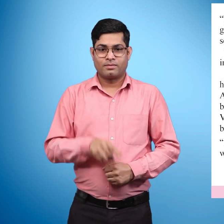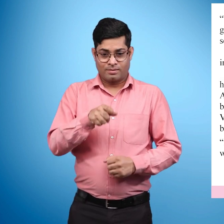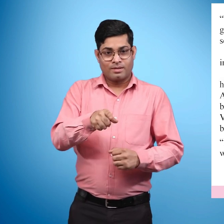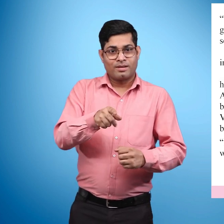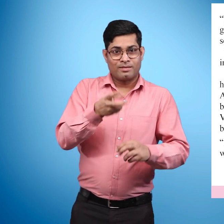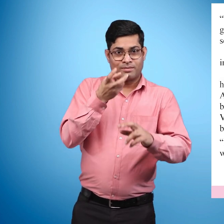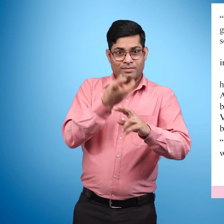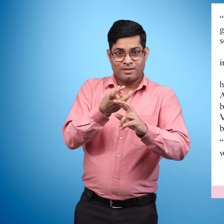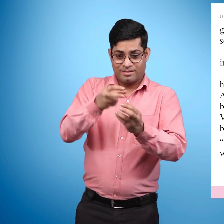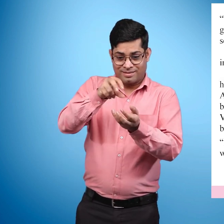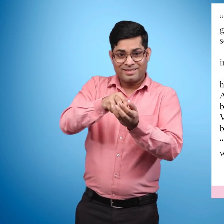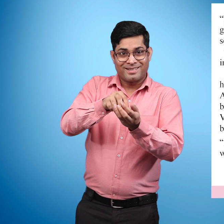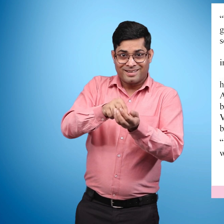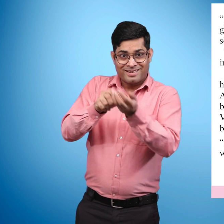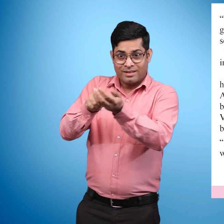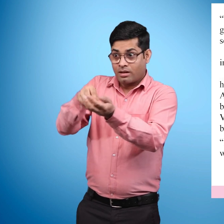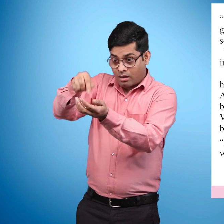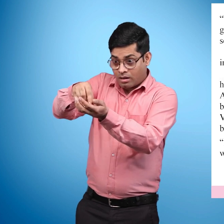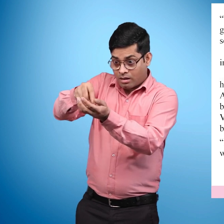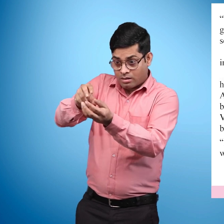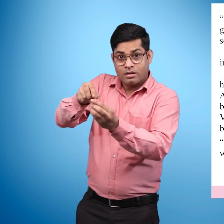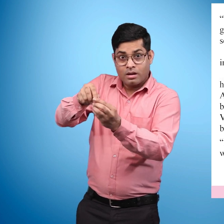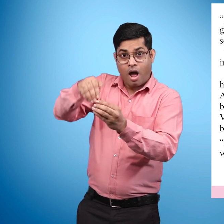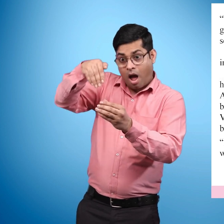"That stone which you hold in your hand contains salt.